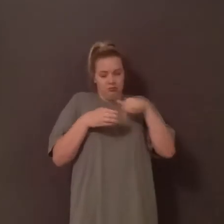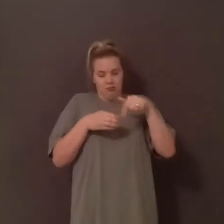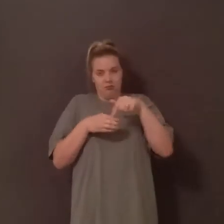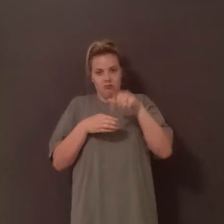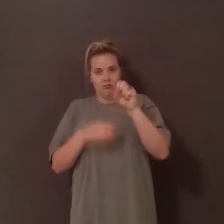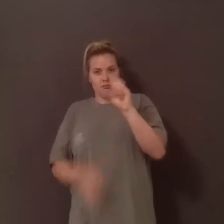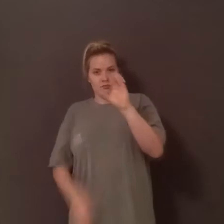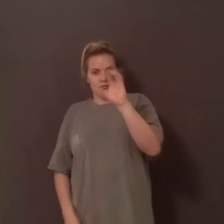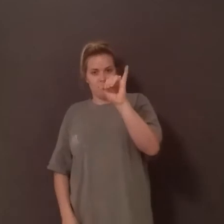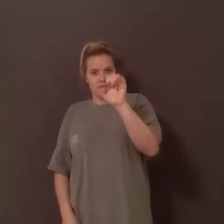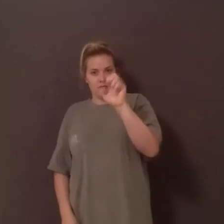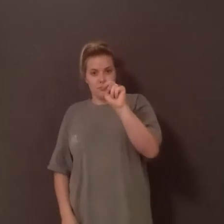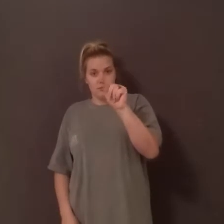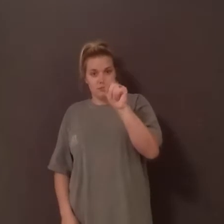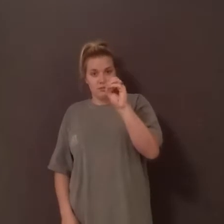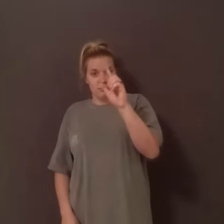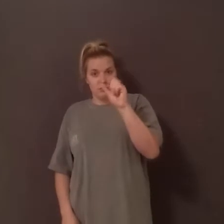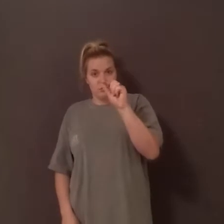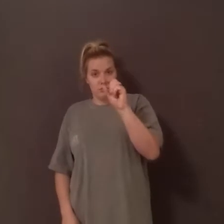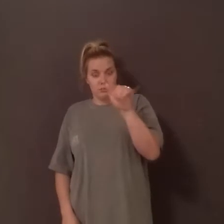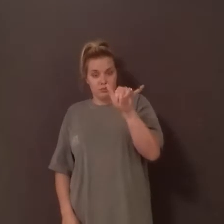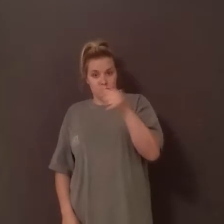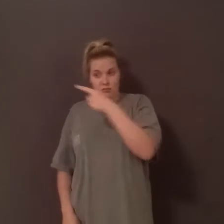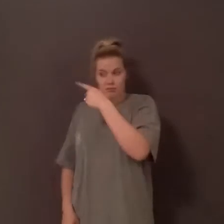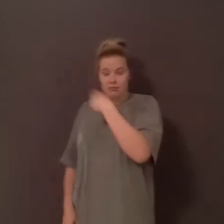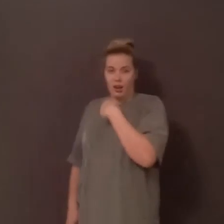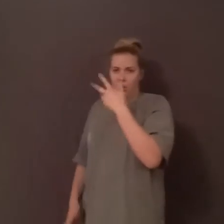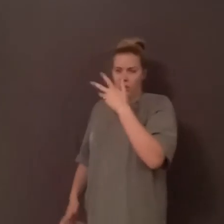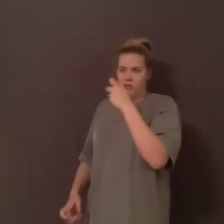hope is that he can help me realize this idea I have.